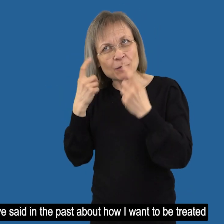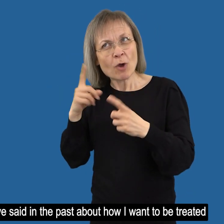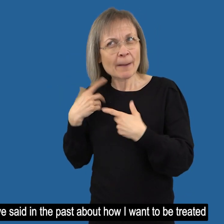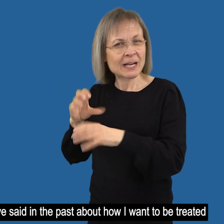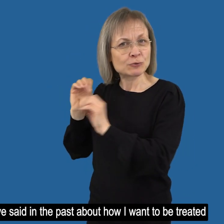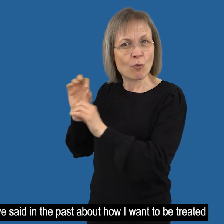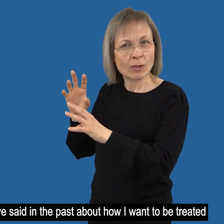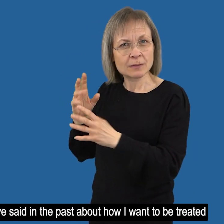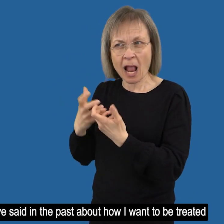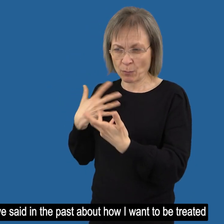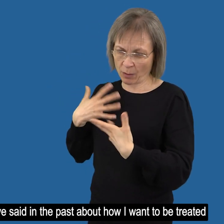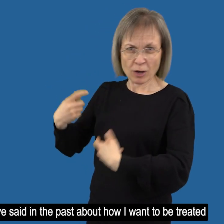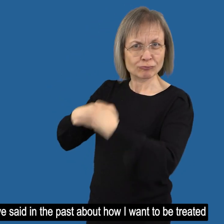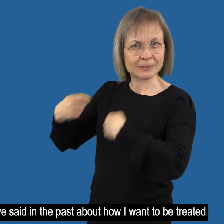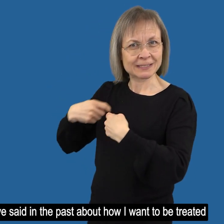in the past about how I want to be treated.